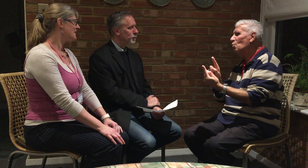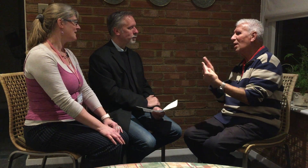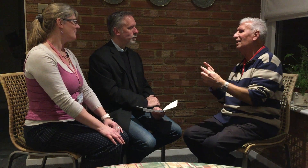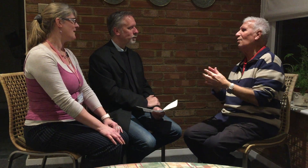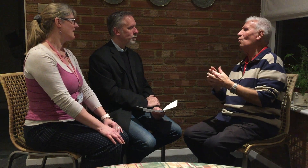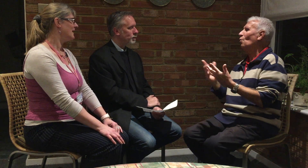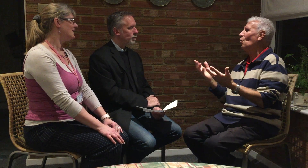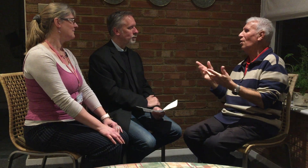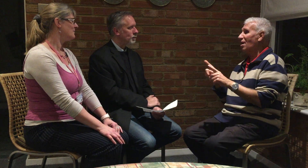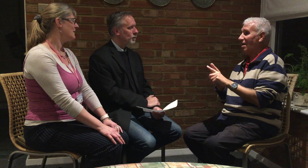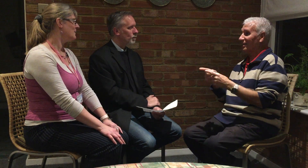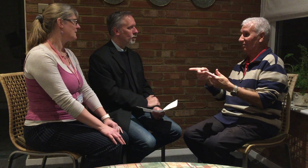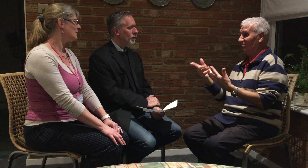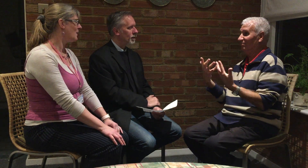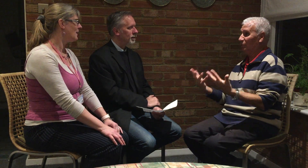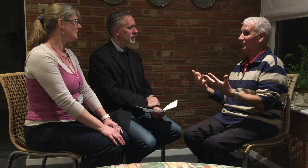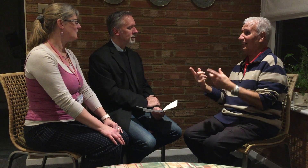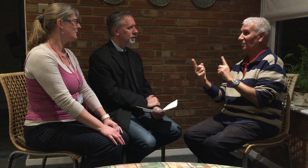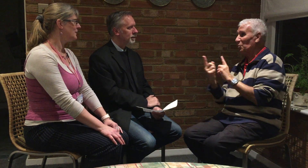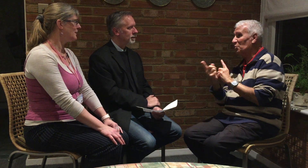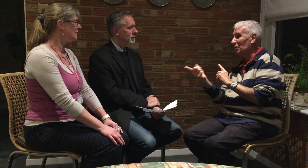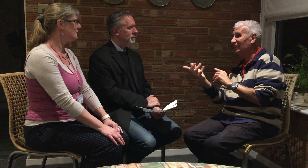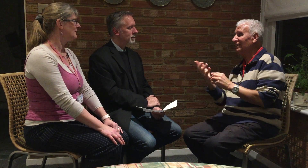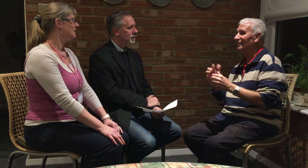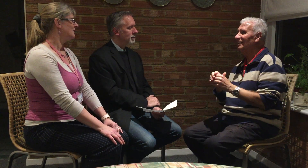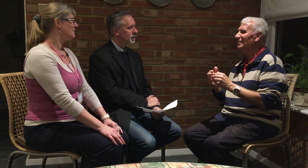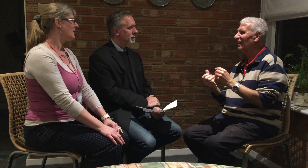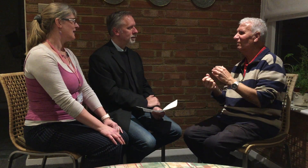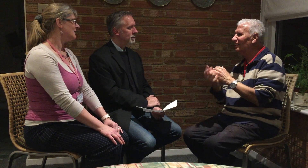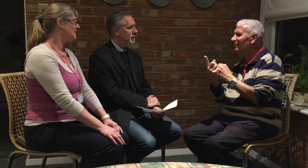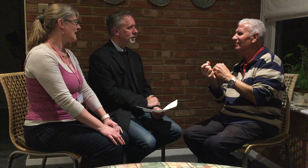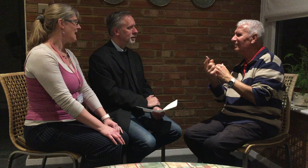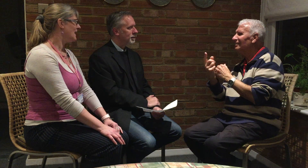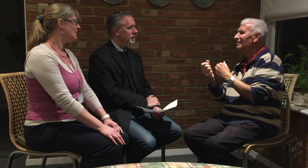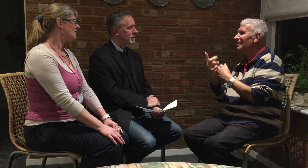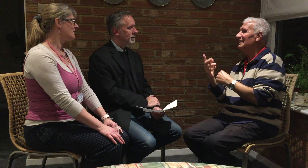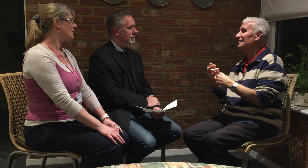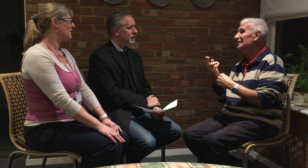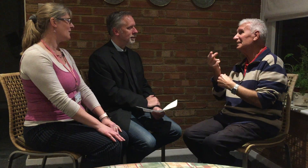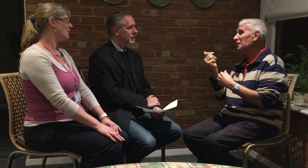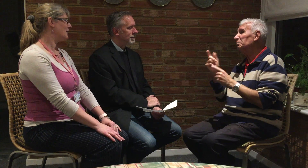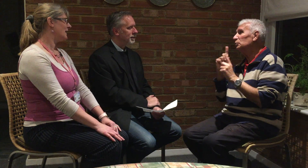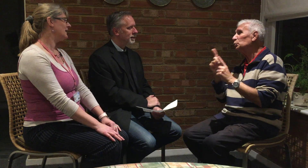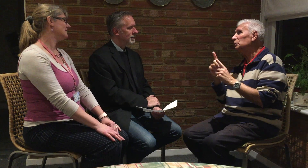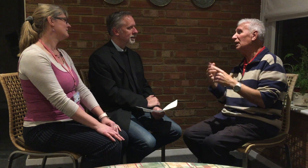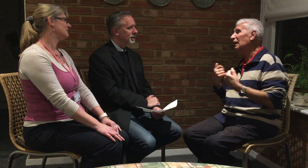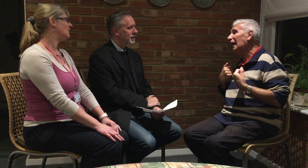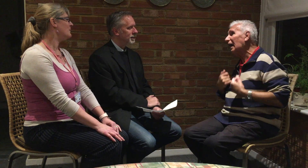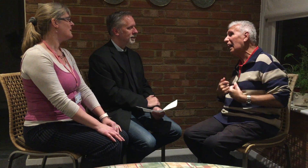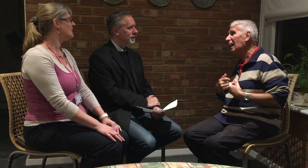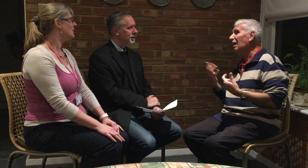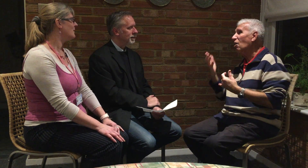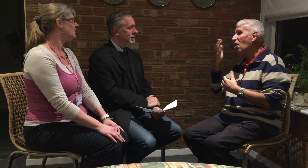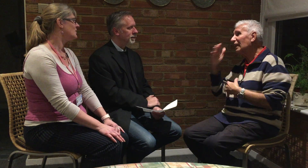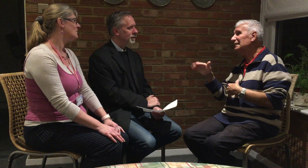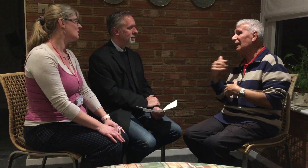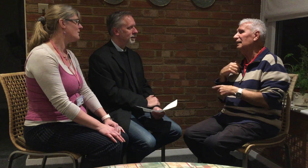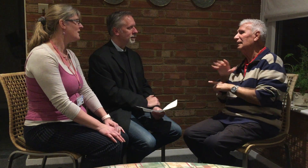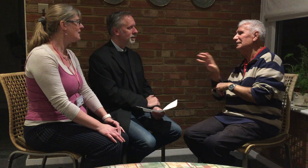still working, maybe one-to-one, or, you know, working today, just the odd thing. Or maybe, you know, if a tutor's off ill